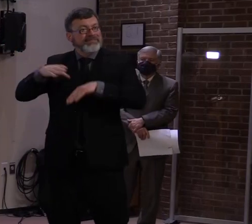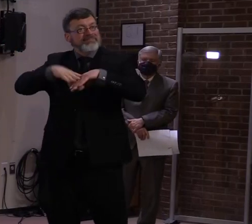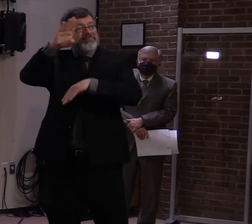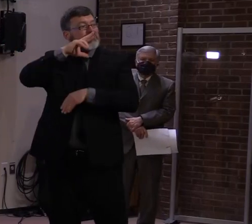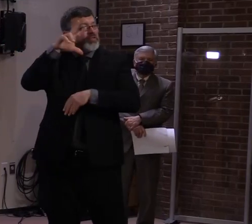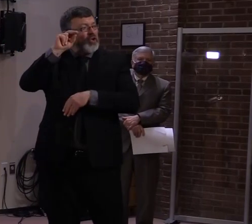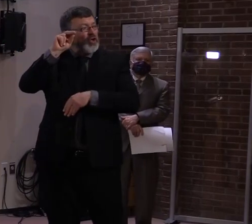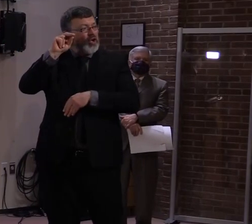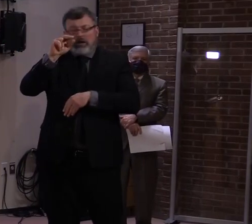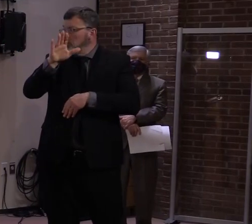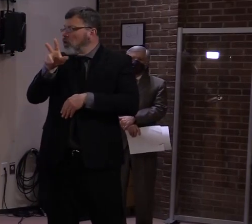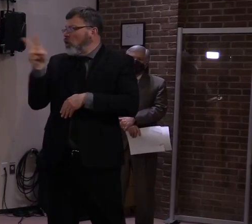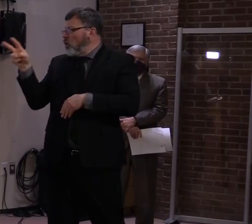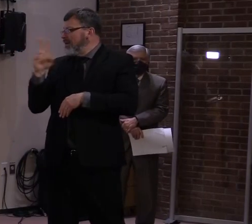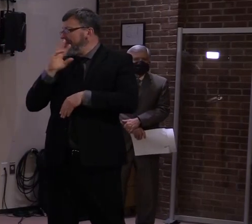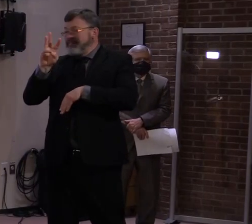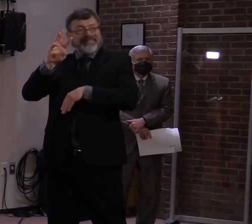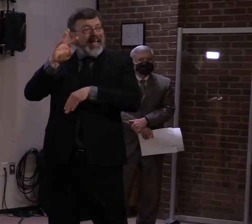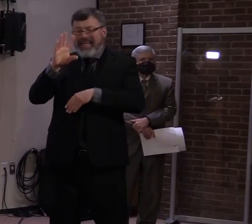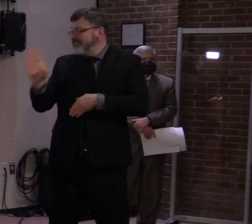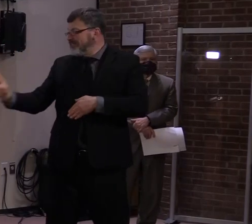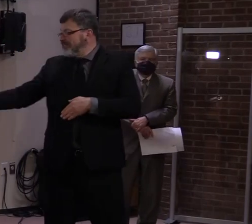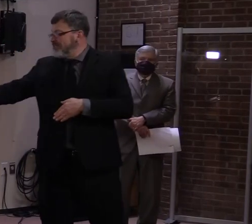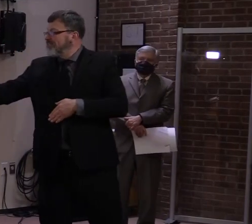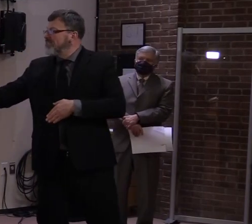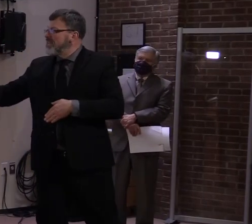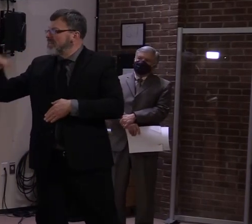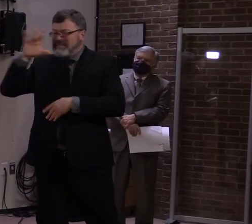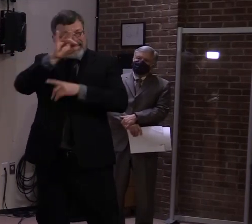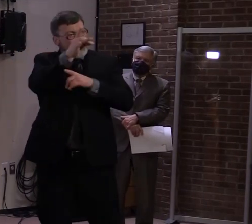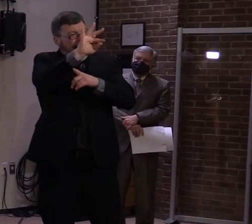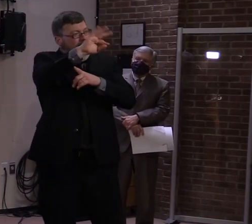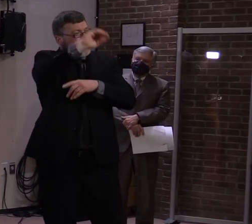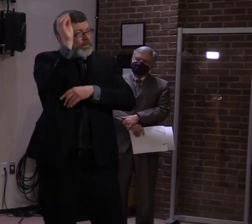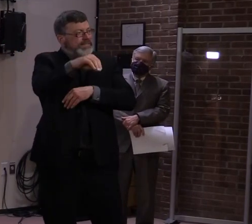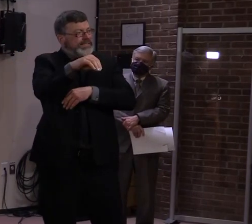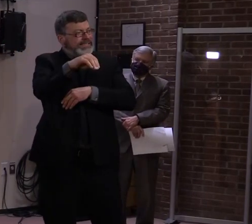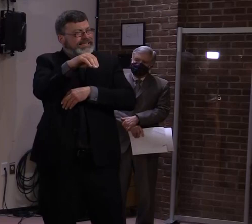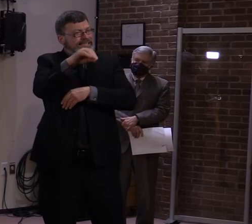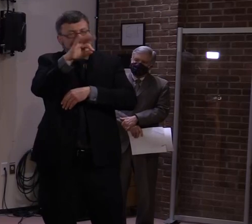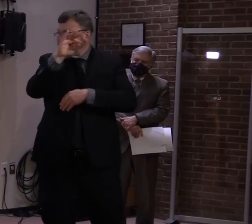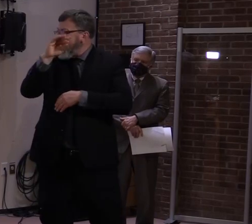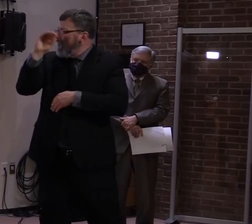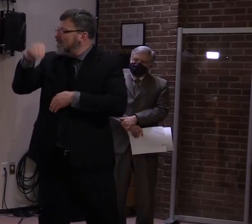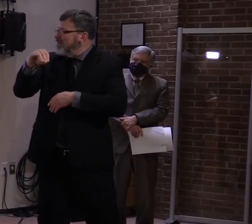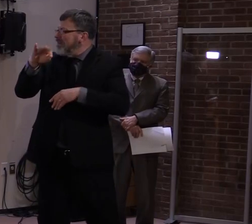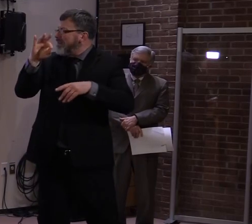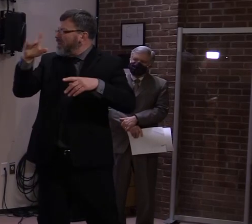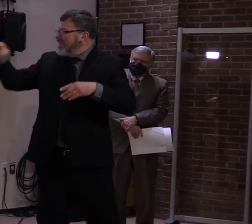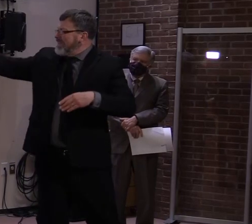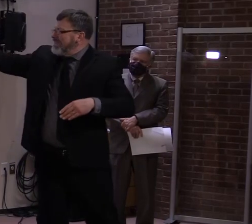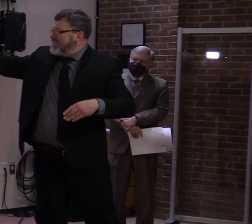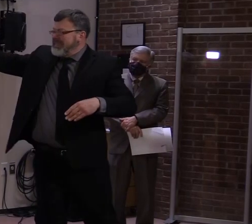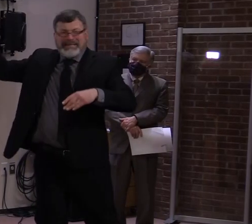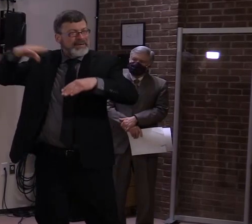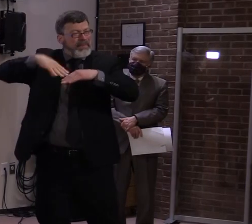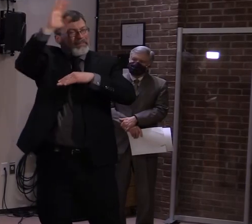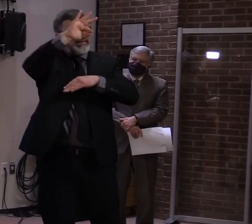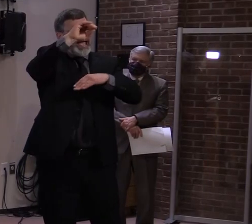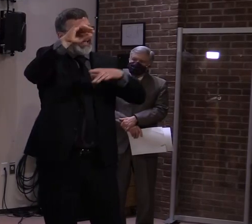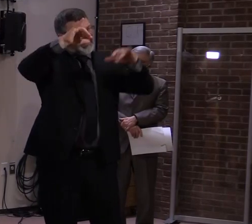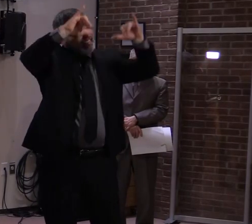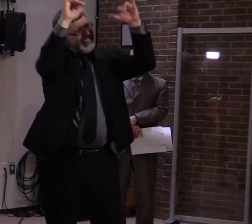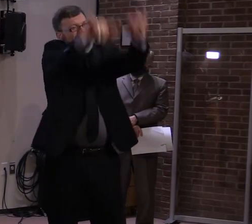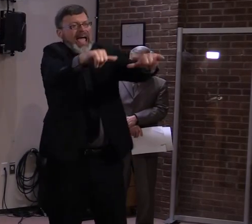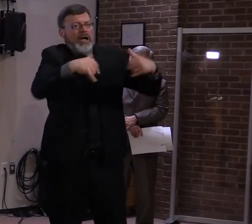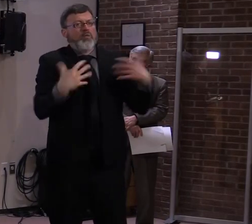over, over 90%. And I think a lot about public service, what you